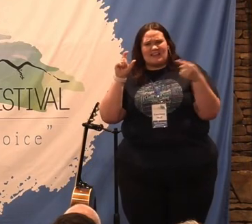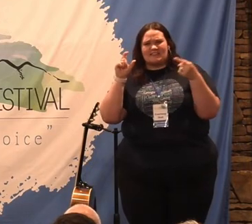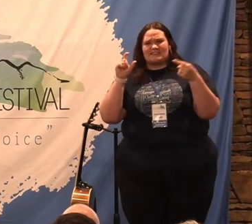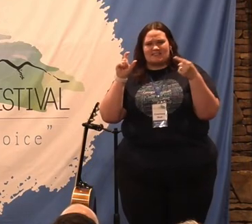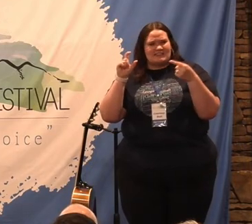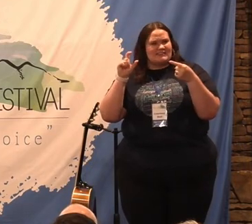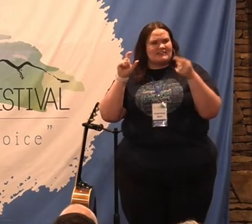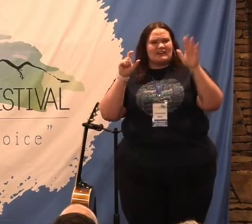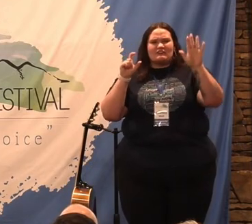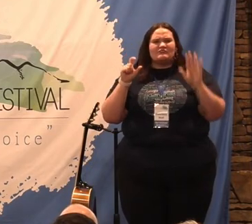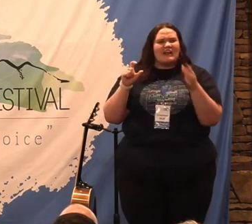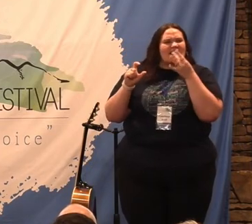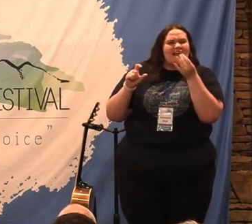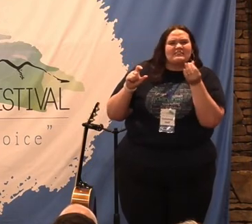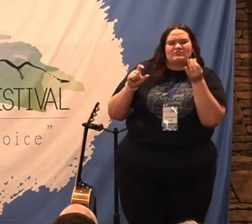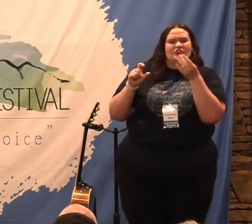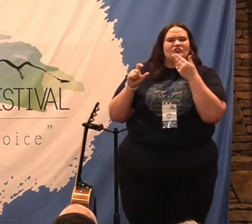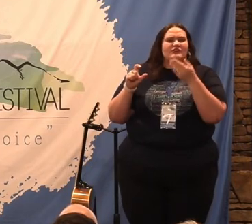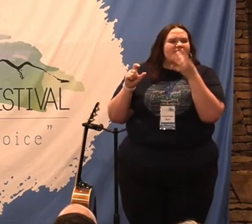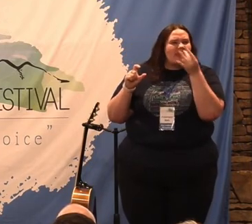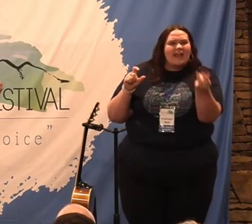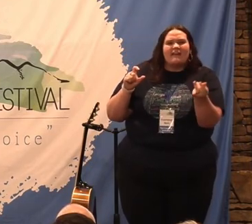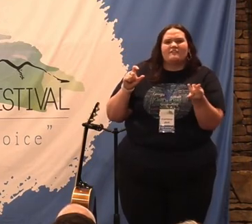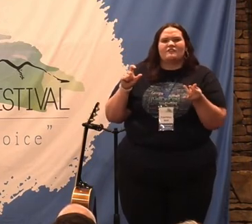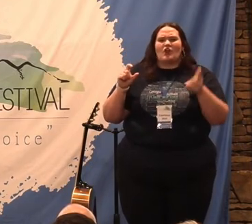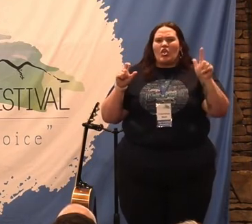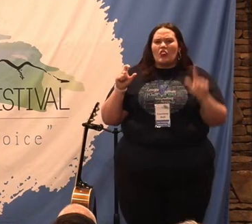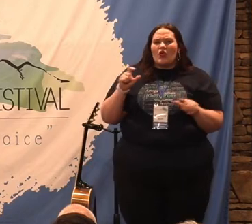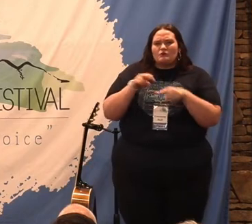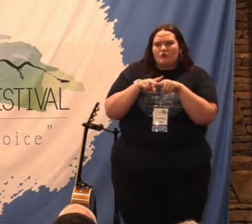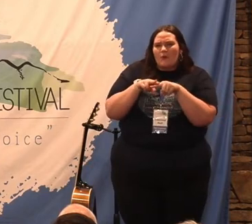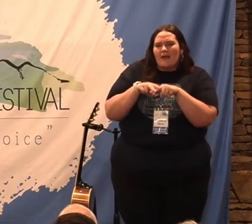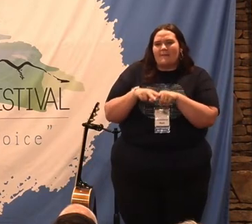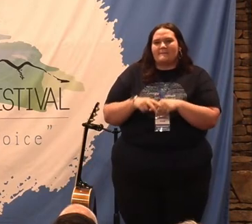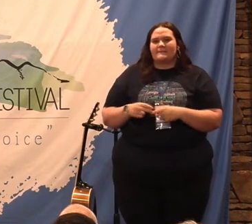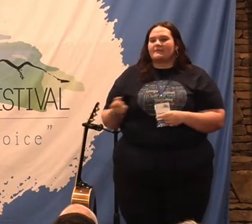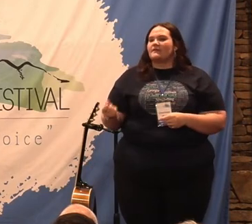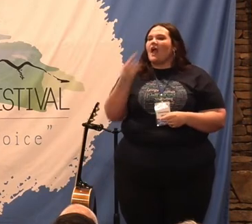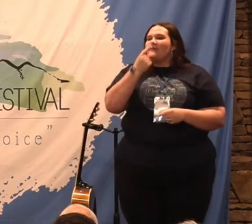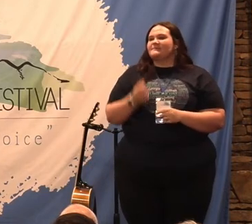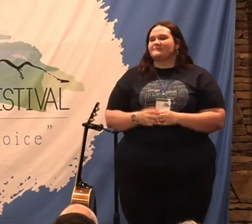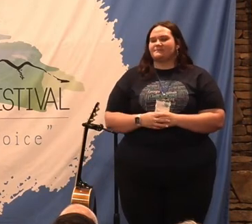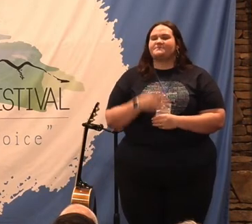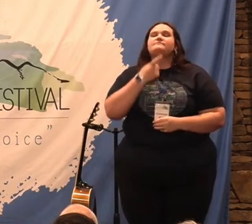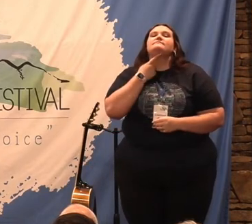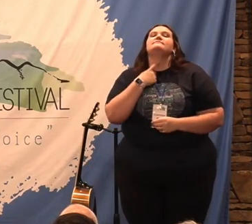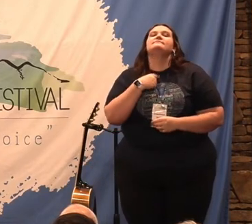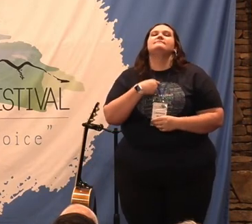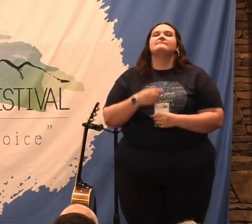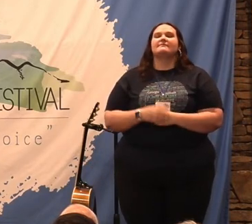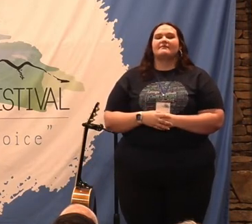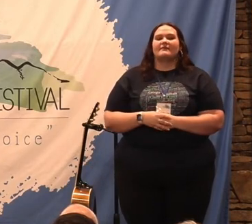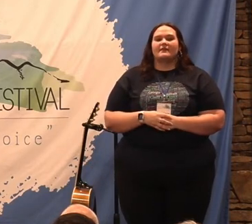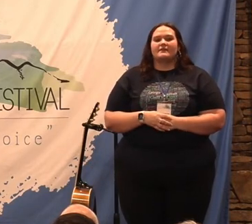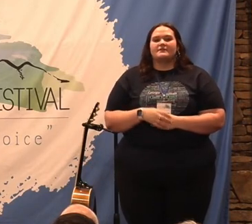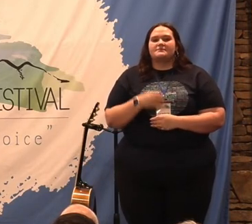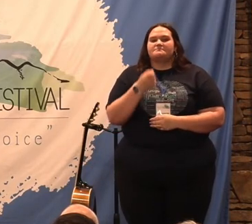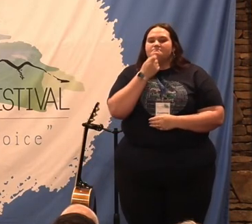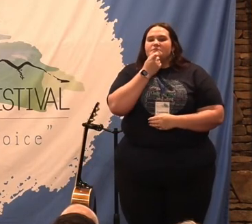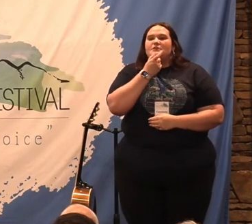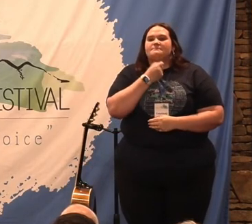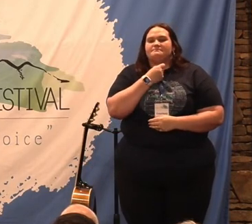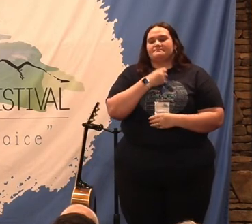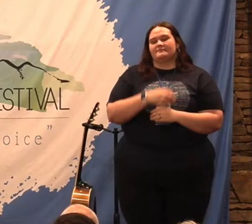Great texture, good flavor, low sodium. She popped one in her mouth, swallowed it, stifled a belch.